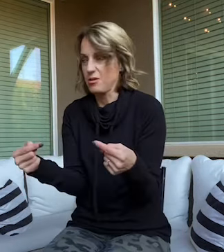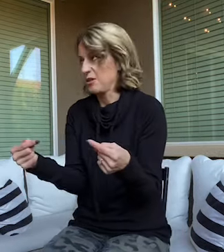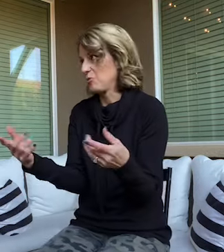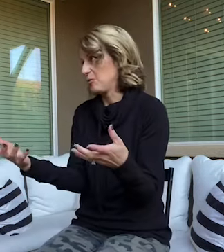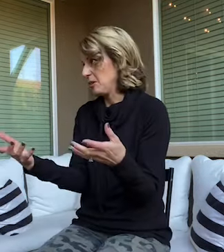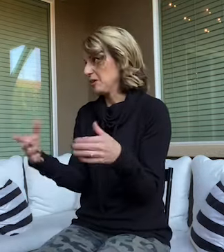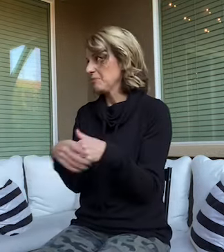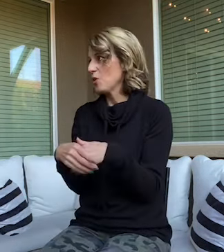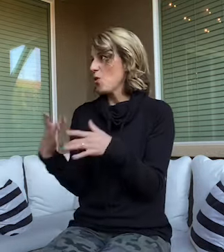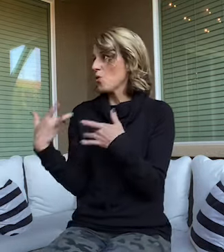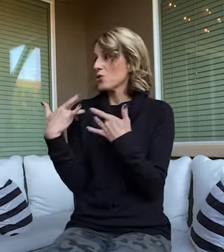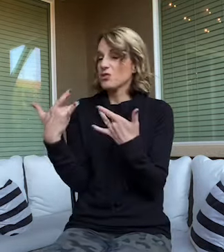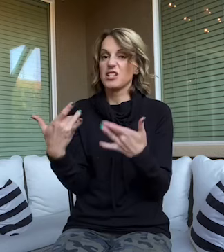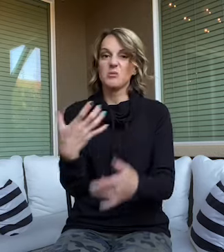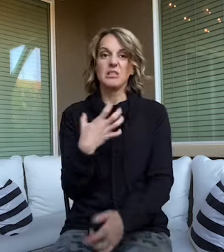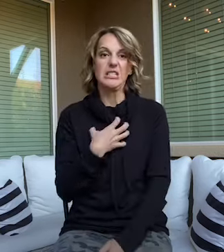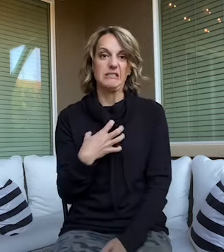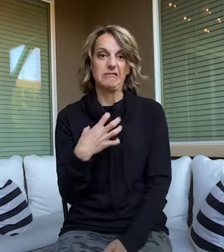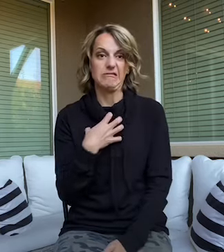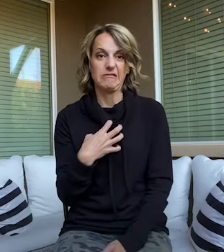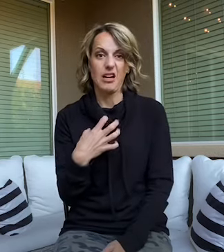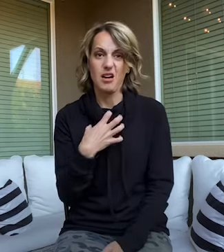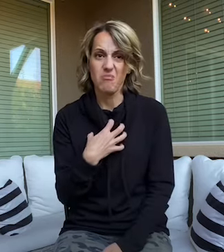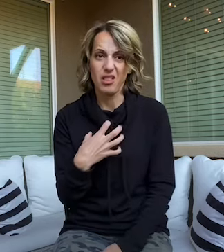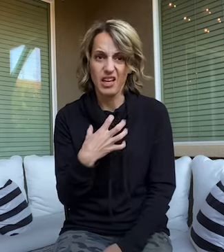people maybe, or you tend to be a complainer,